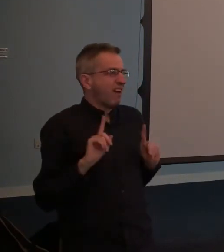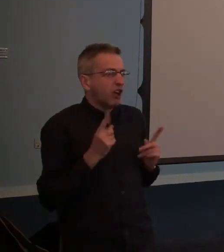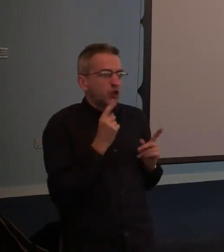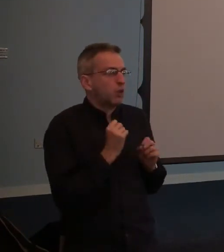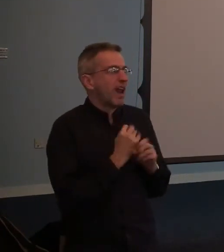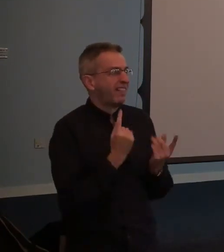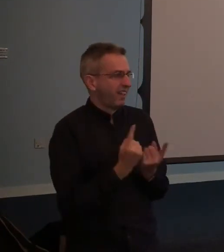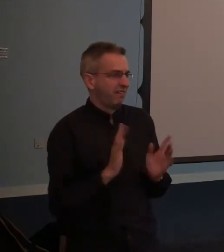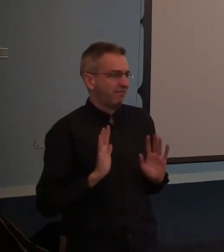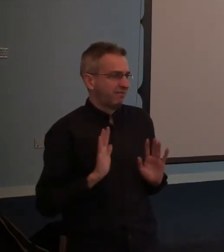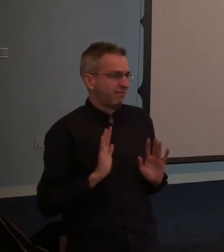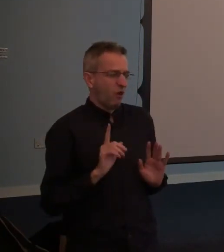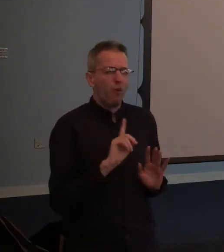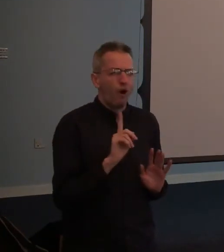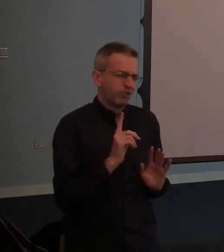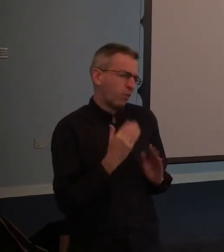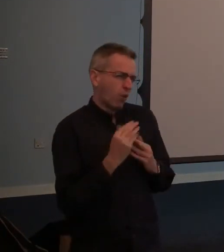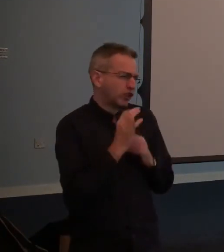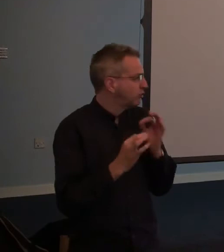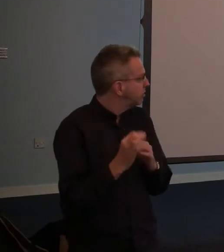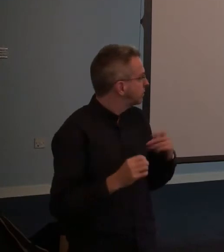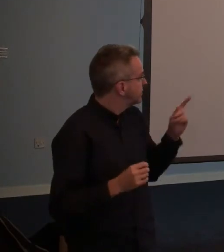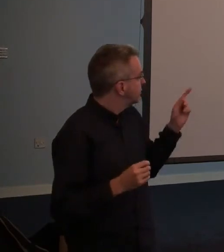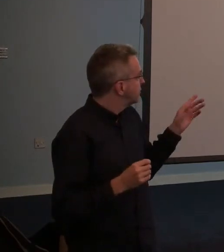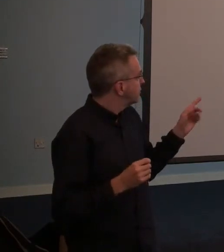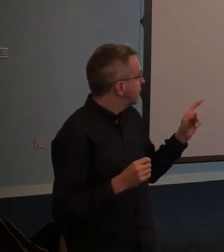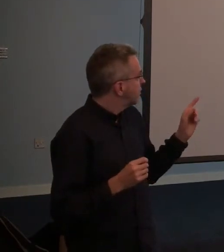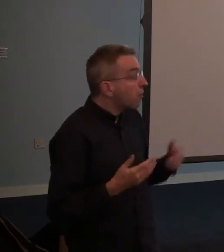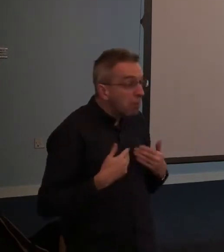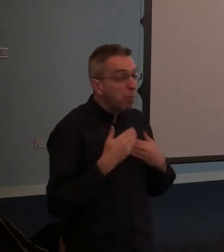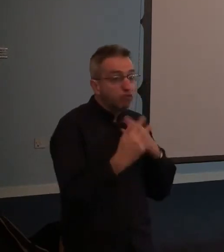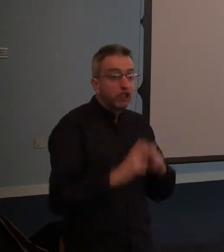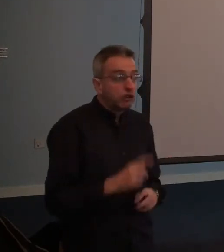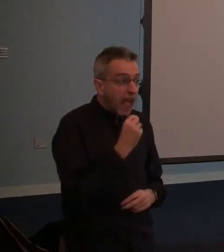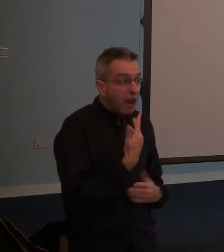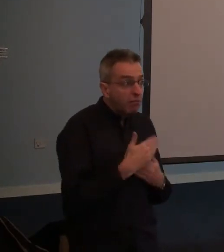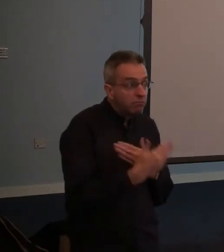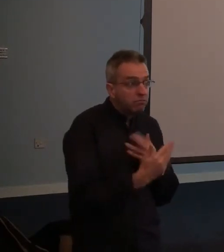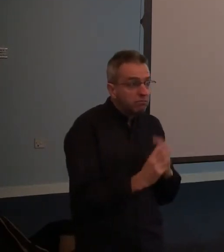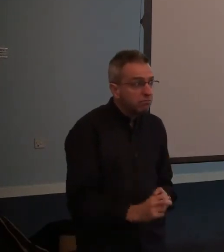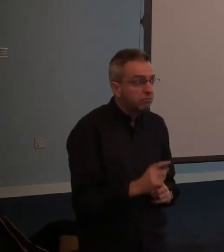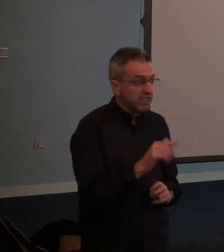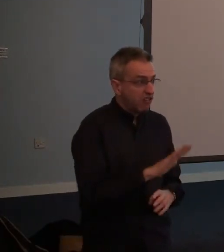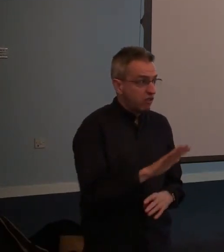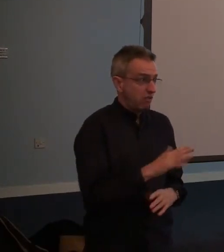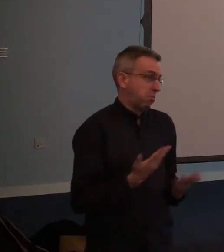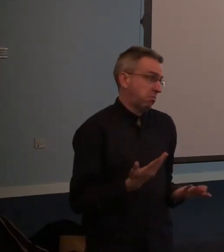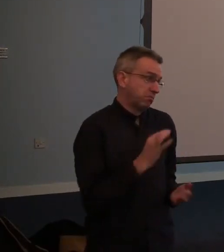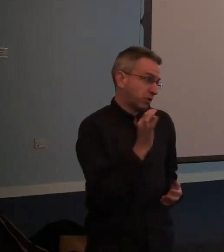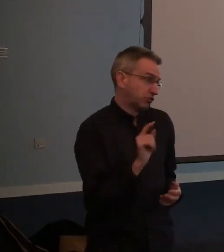just relax? Or do we have to say, oh, we can't do anything about it? So really, you know, we need to think about how concerned